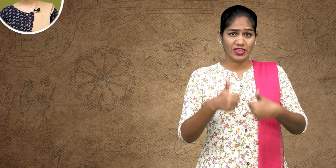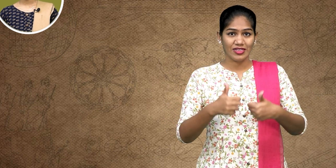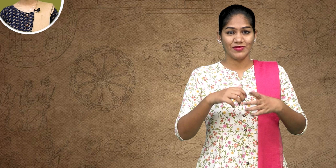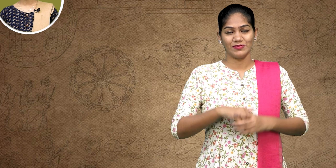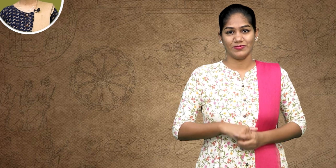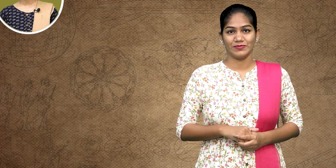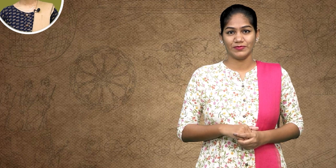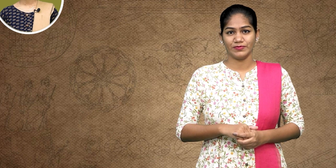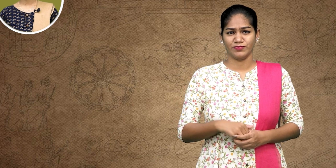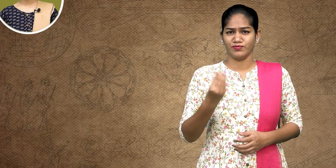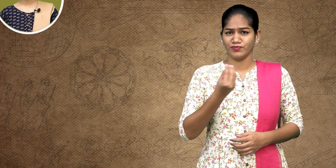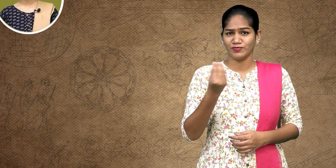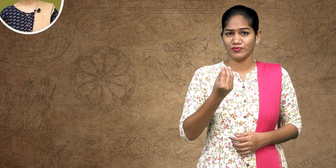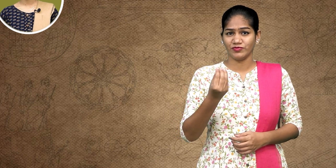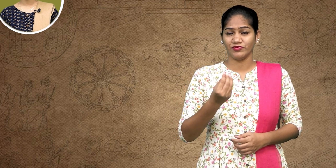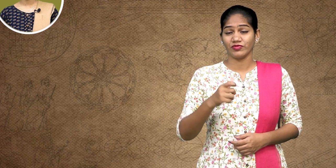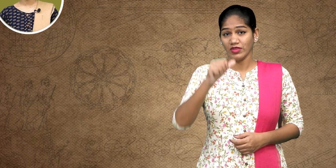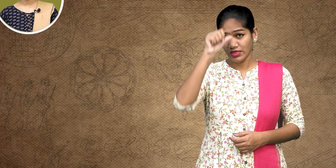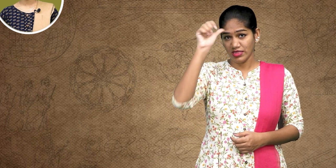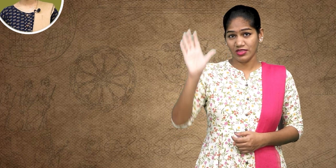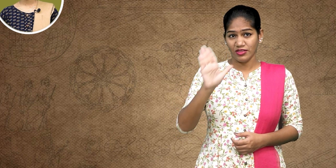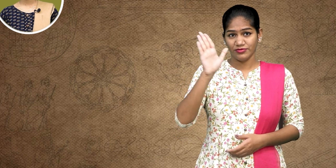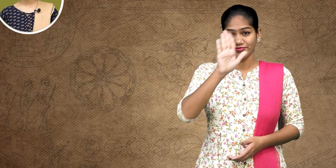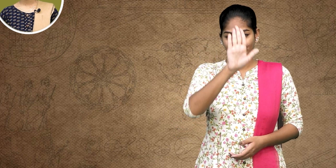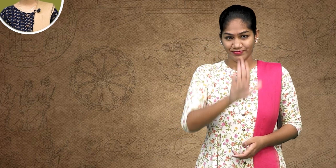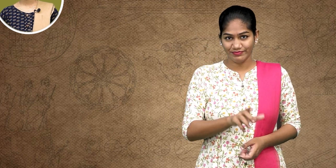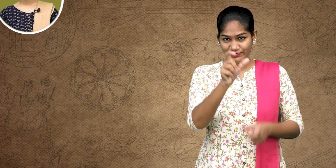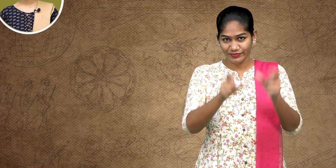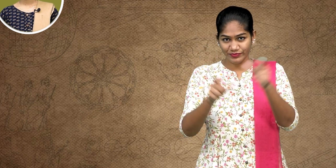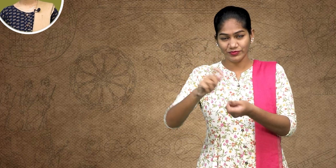by some of the Indian reformers.